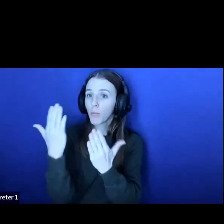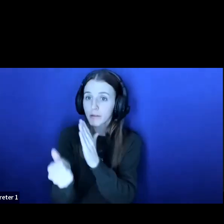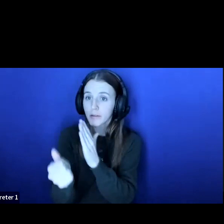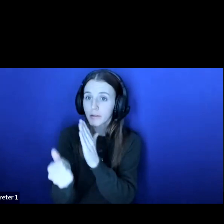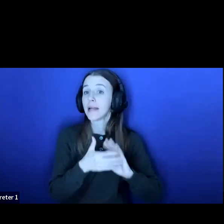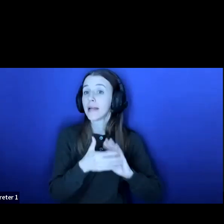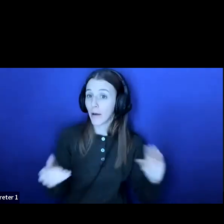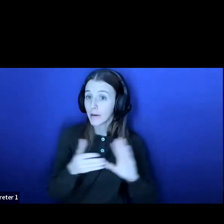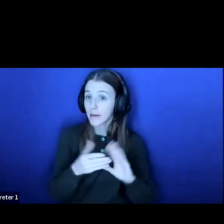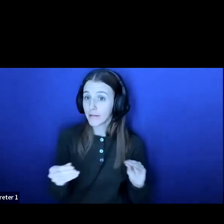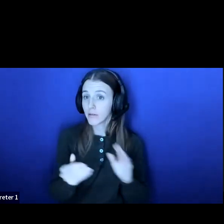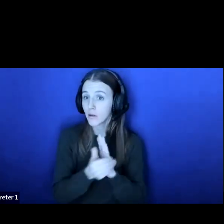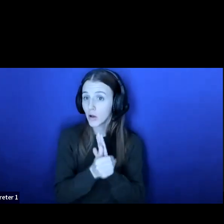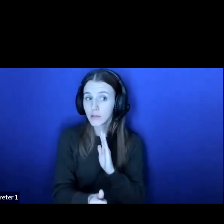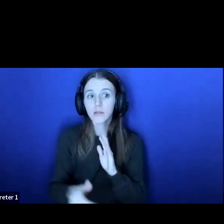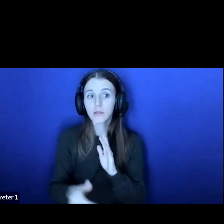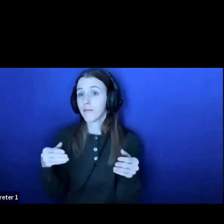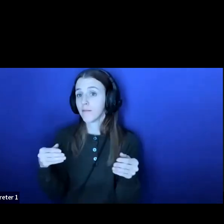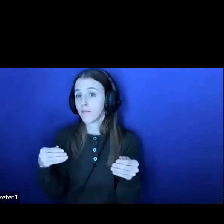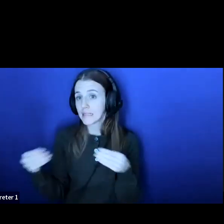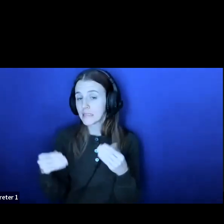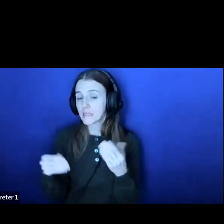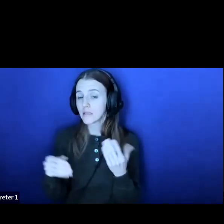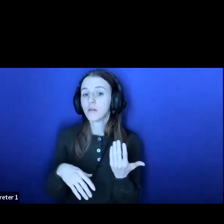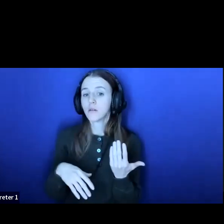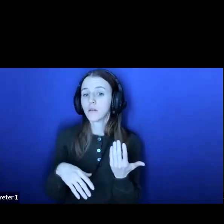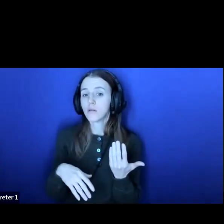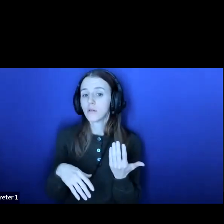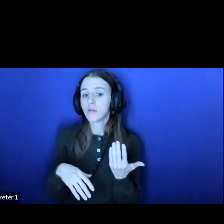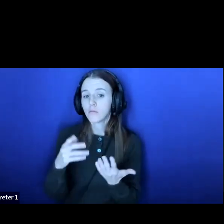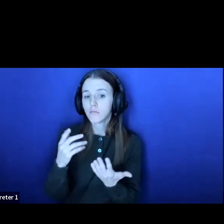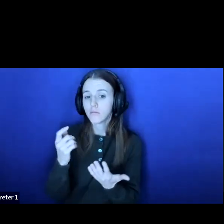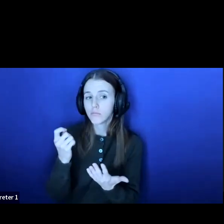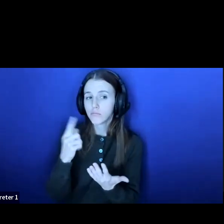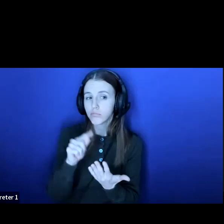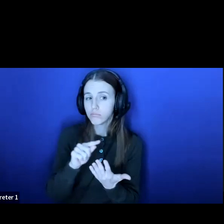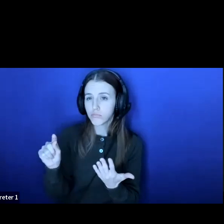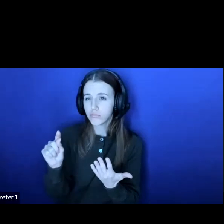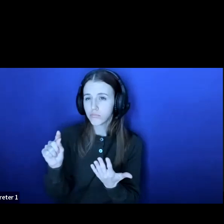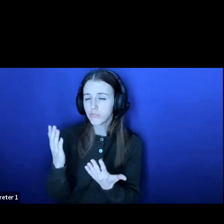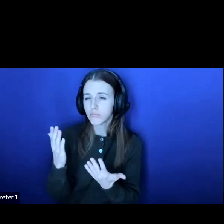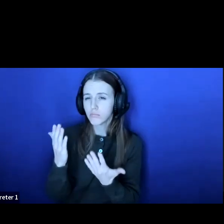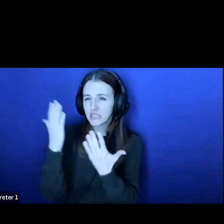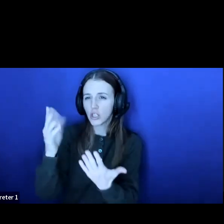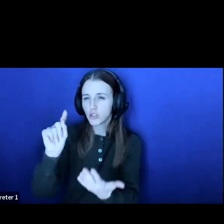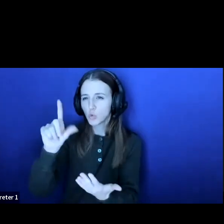critical reflexivity, visual literacy, advocacy, and structural humility, and suggested tools to achieve these